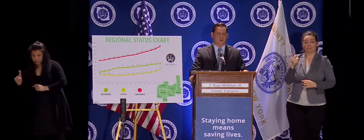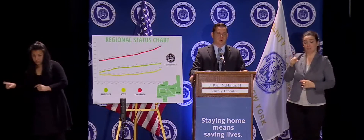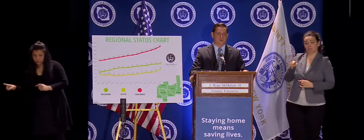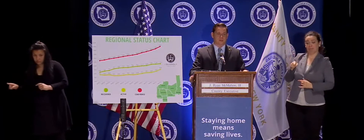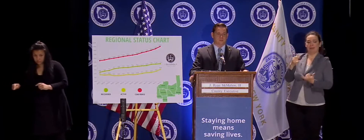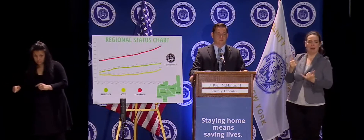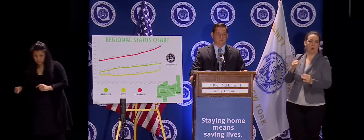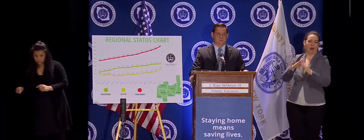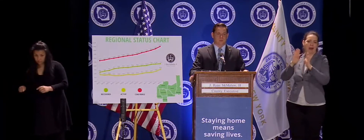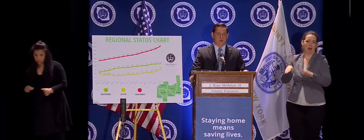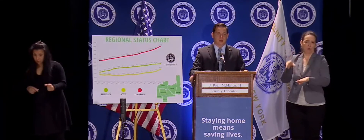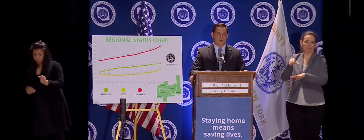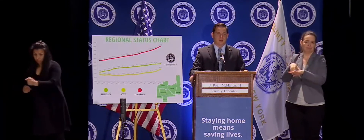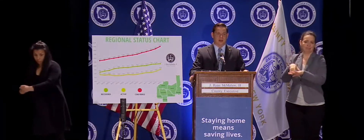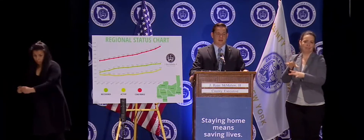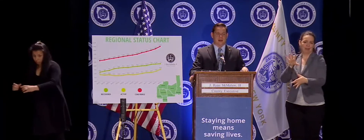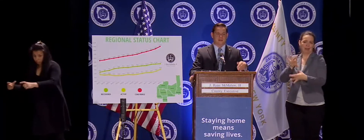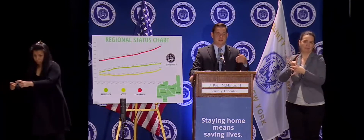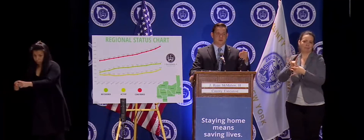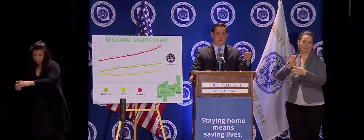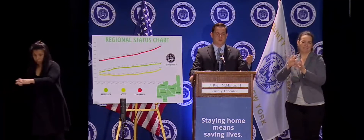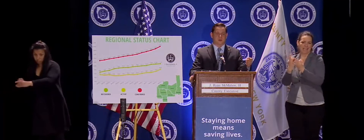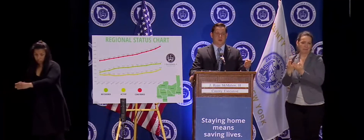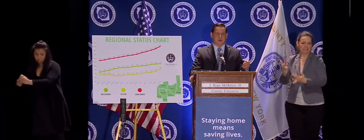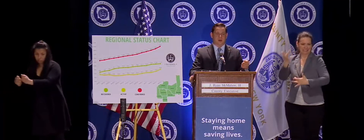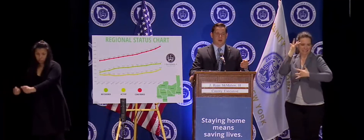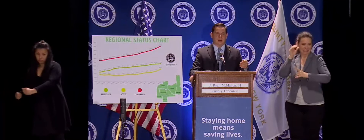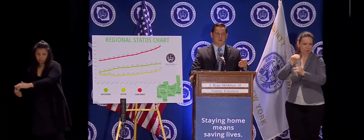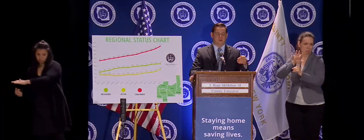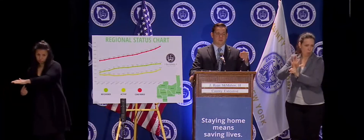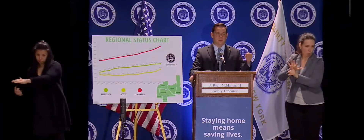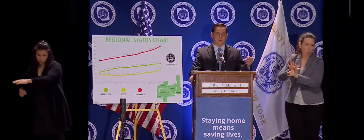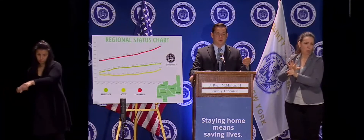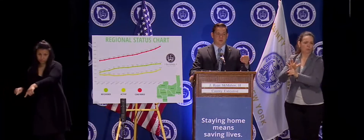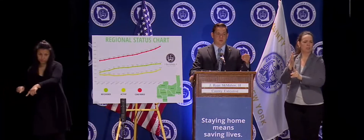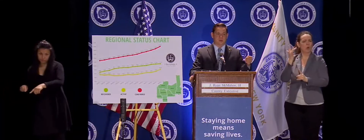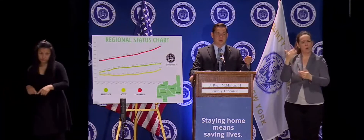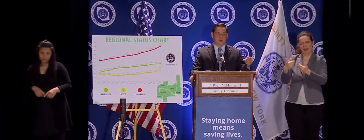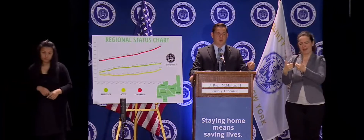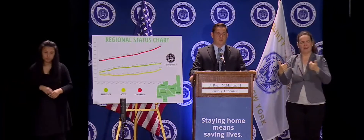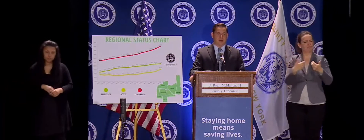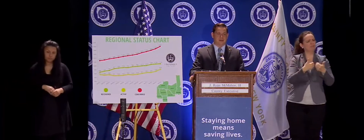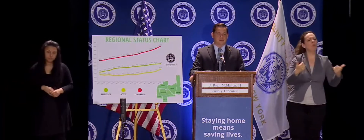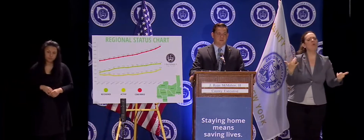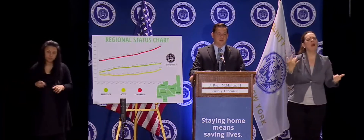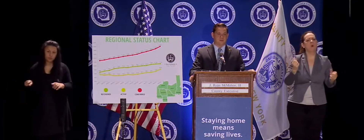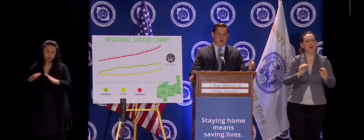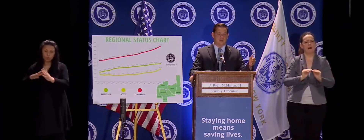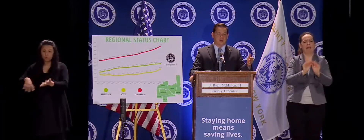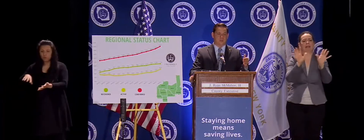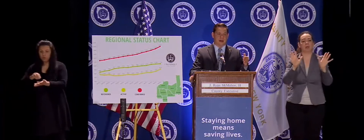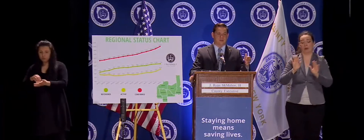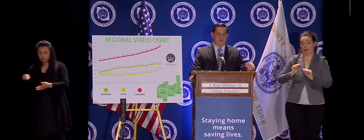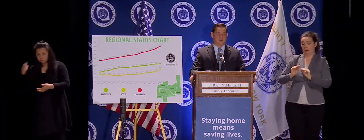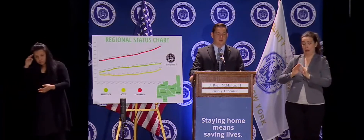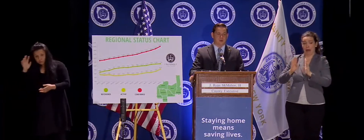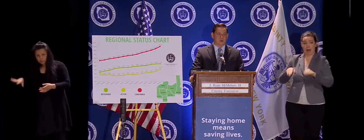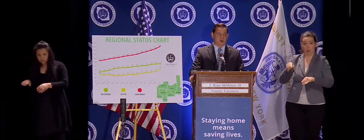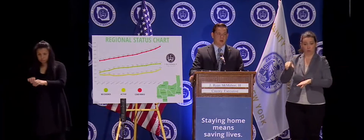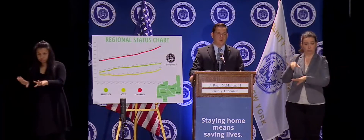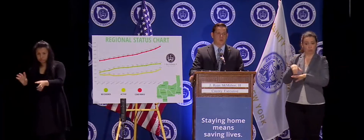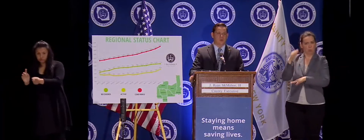in a quarantine. They had contact with another household member who was COVID positive. They've now become